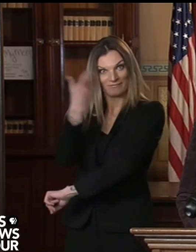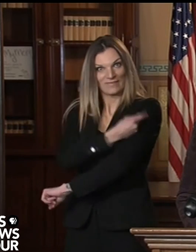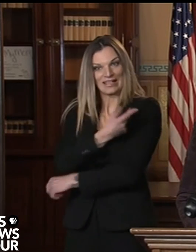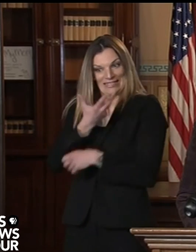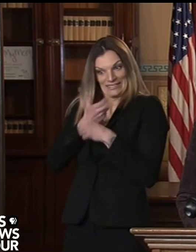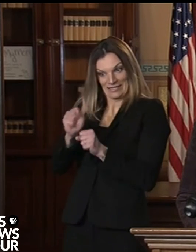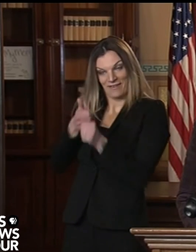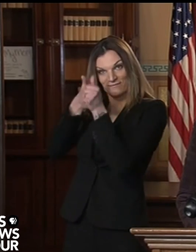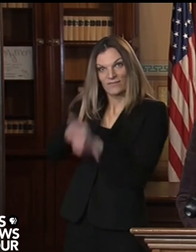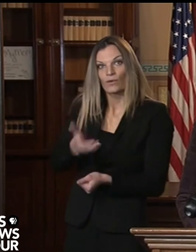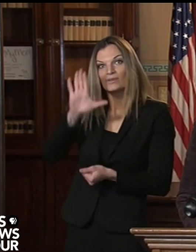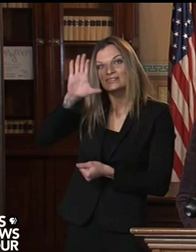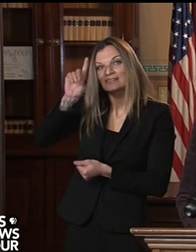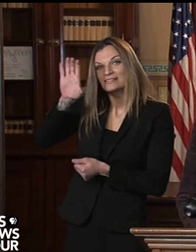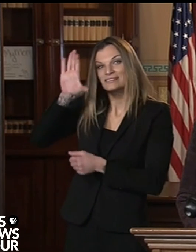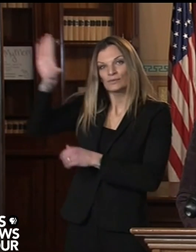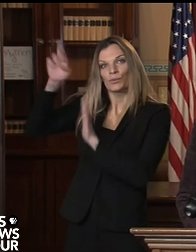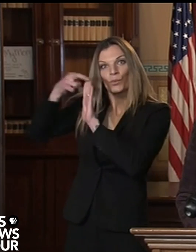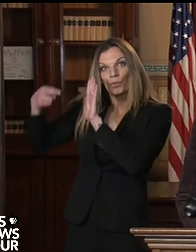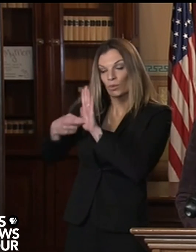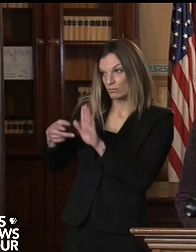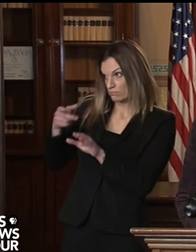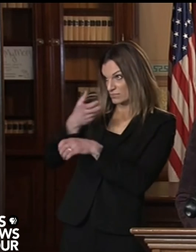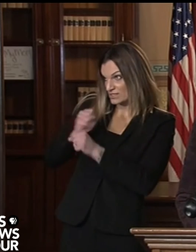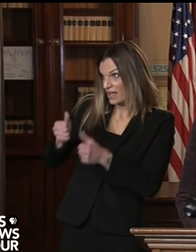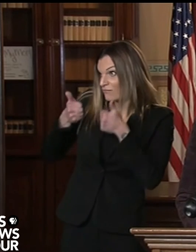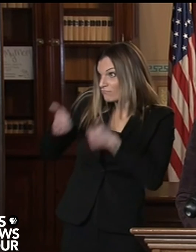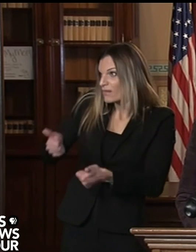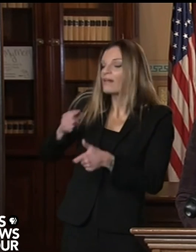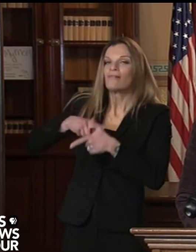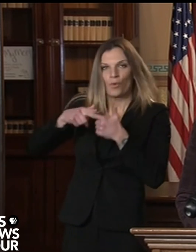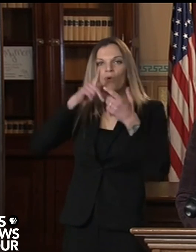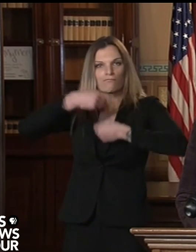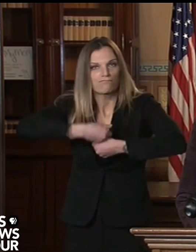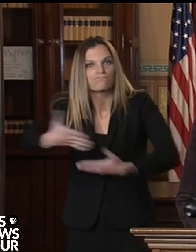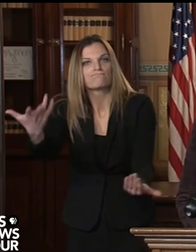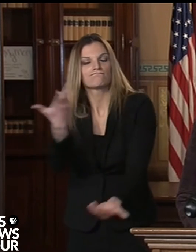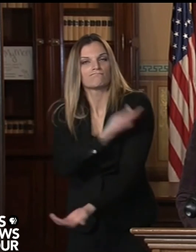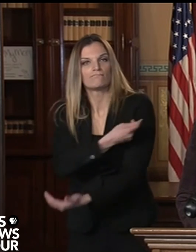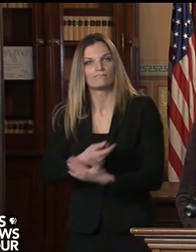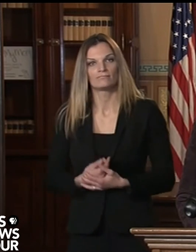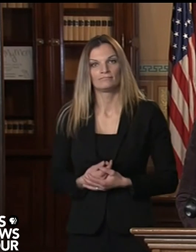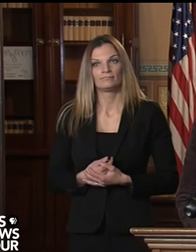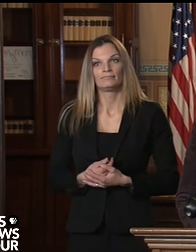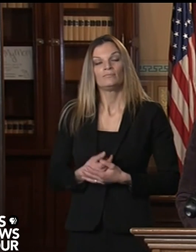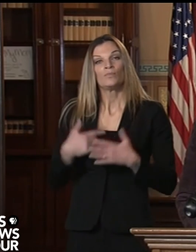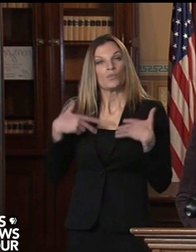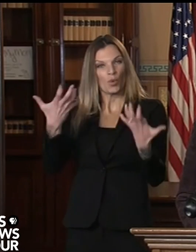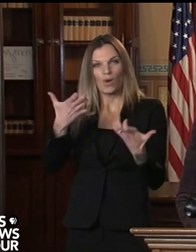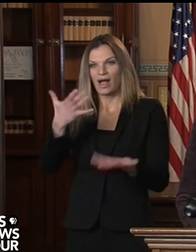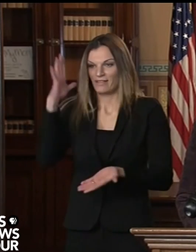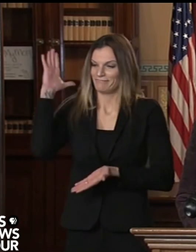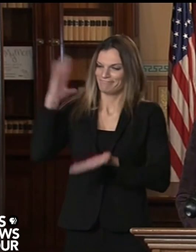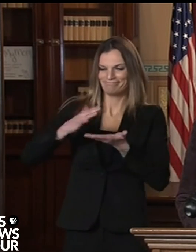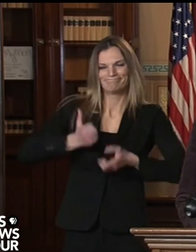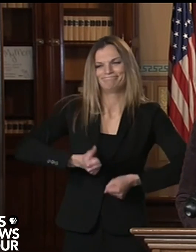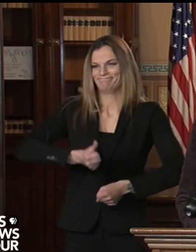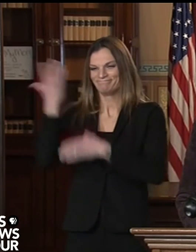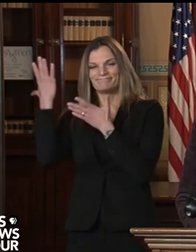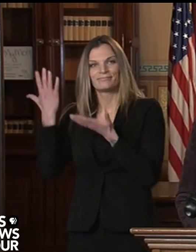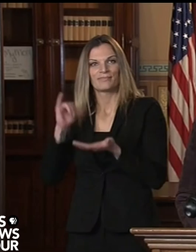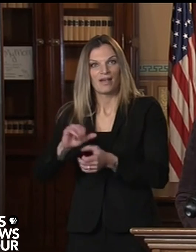way that follows CDC guidance. If we want to eradicate this virus once and for all, we've got to work